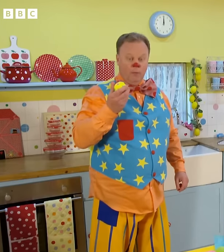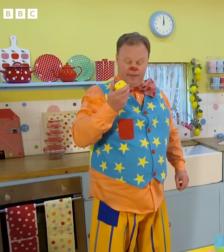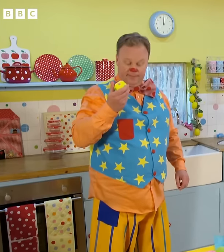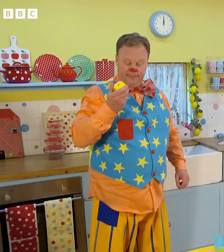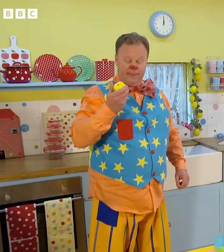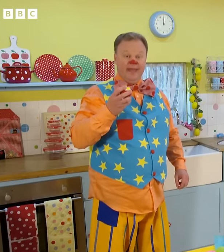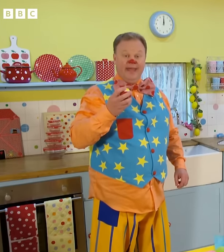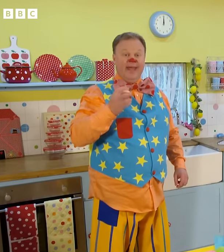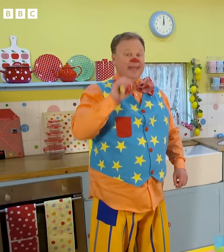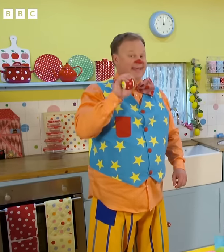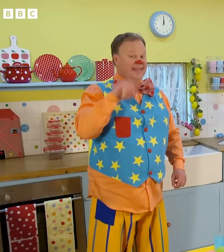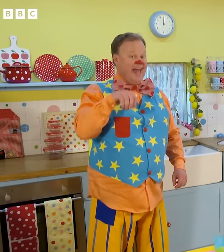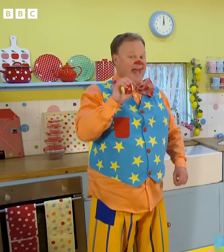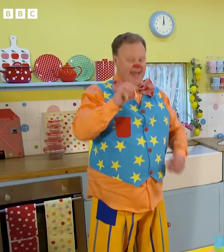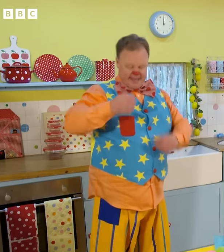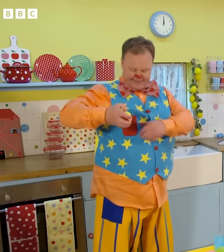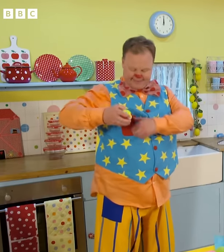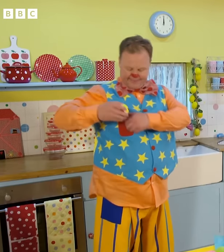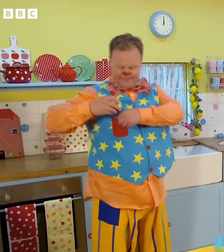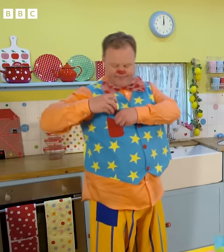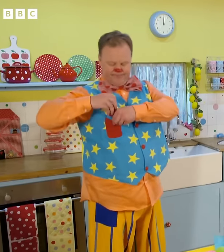ball? Yes.